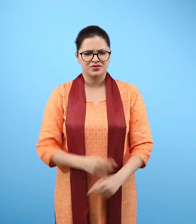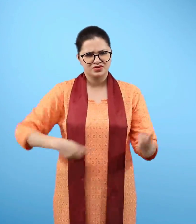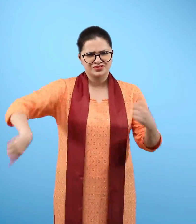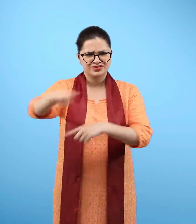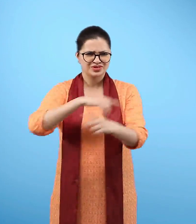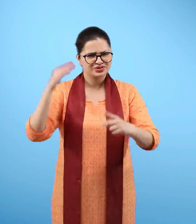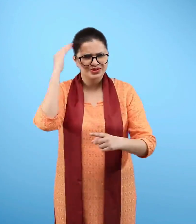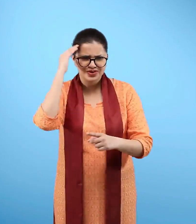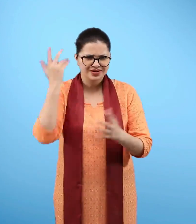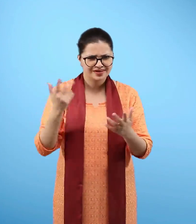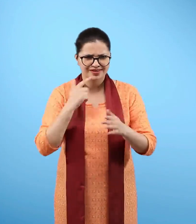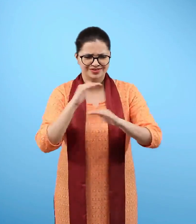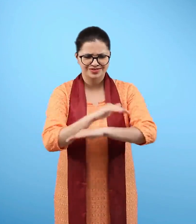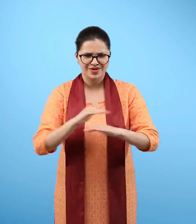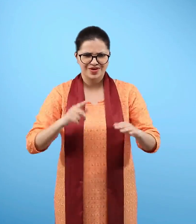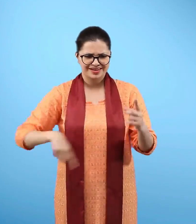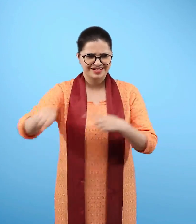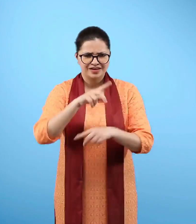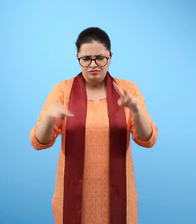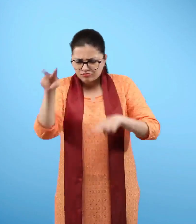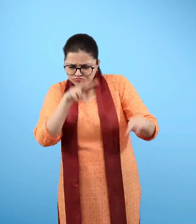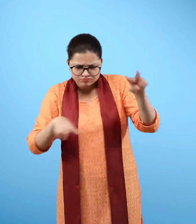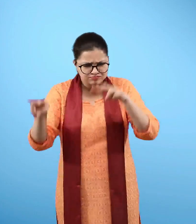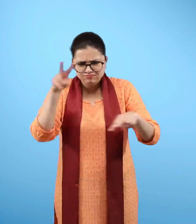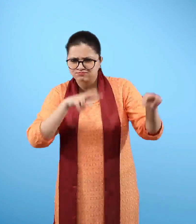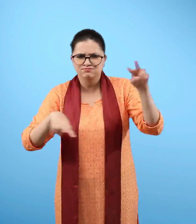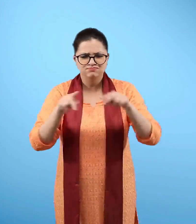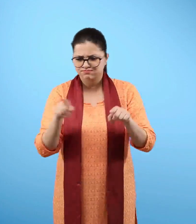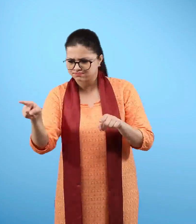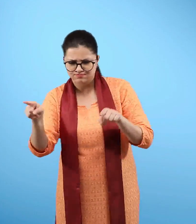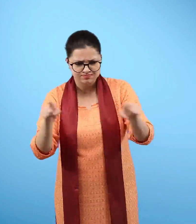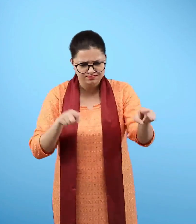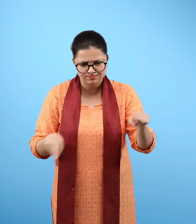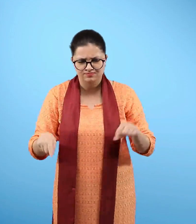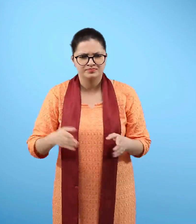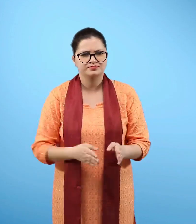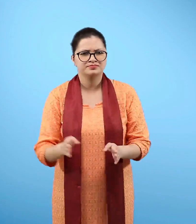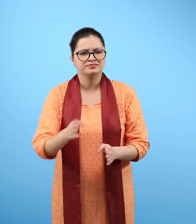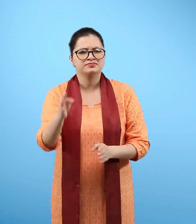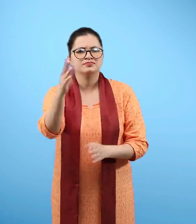And we know that the children look at this map to see the parade route.